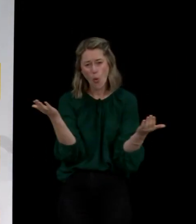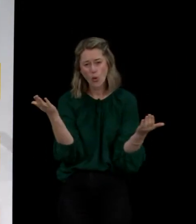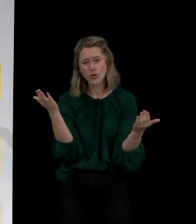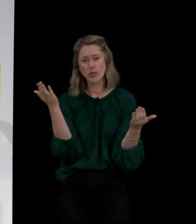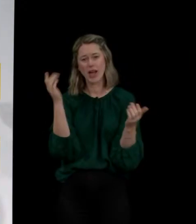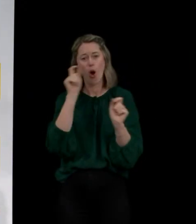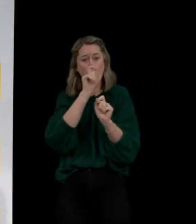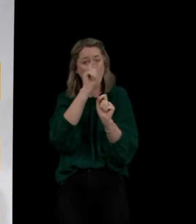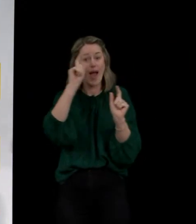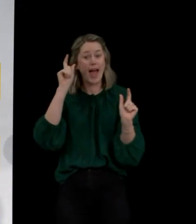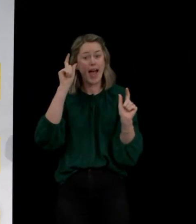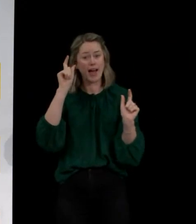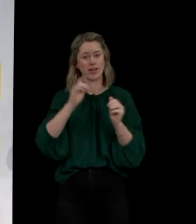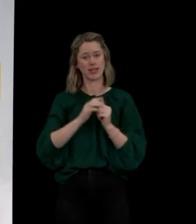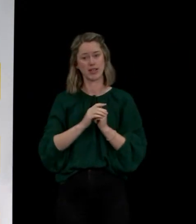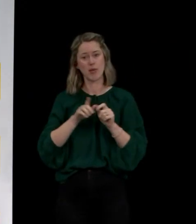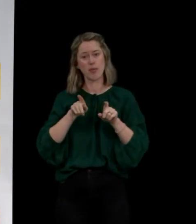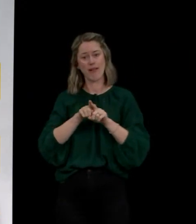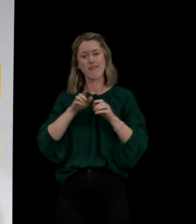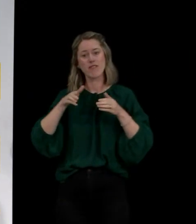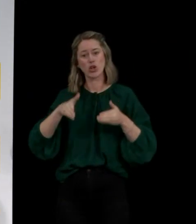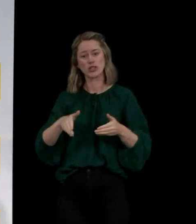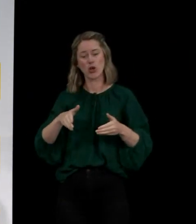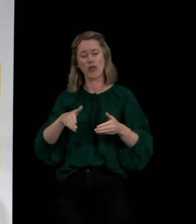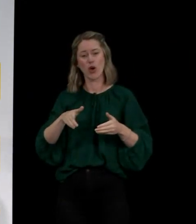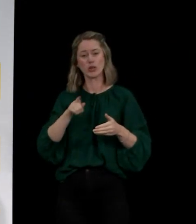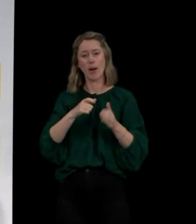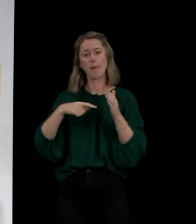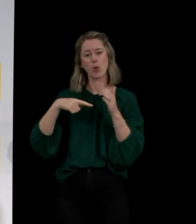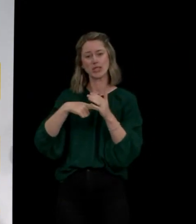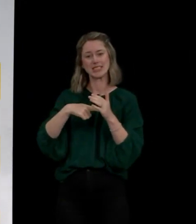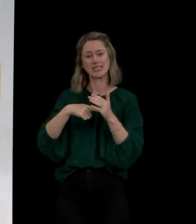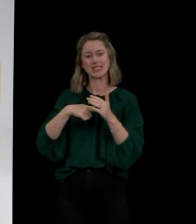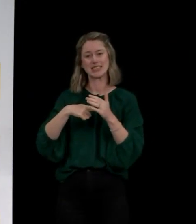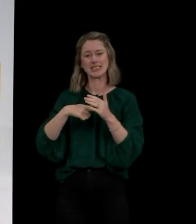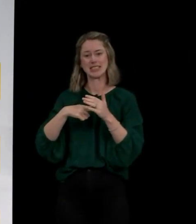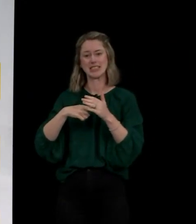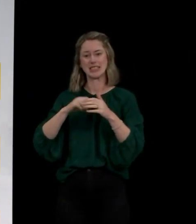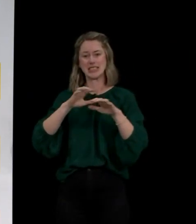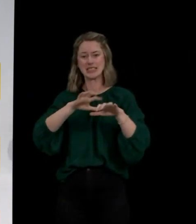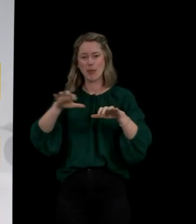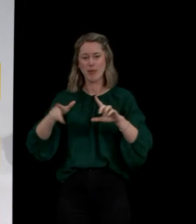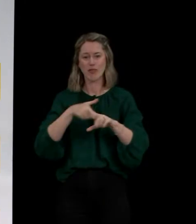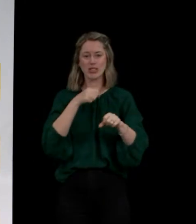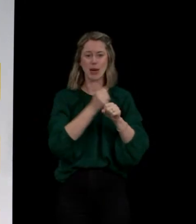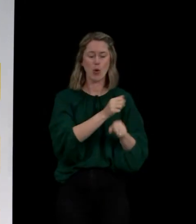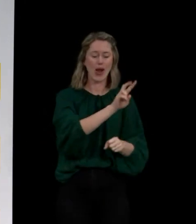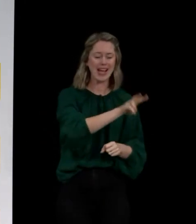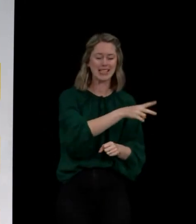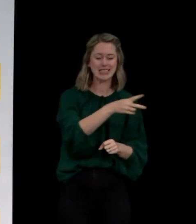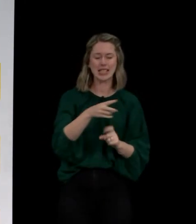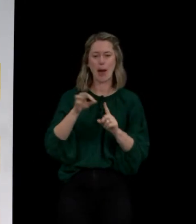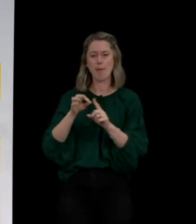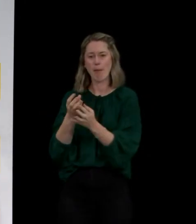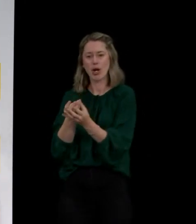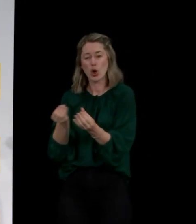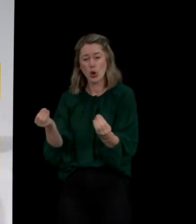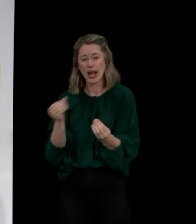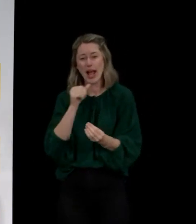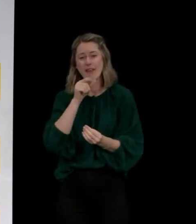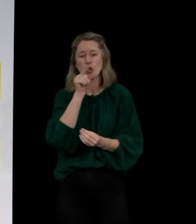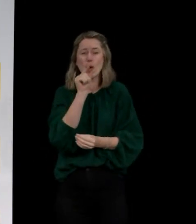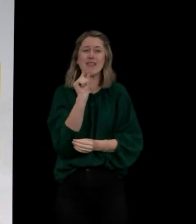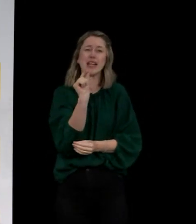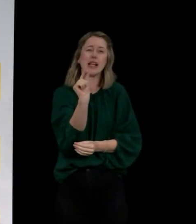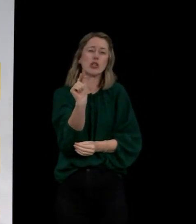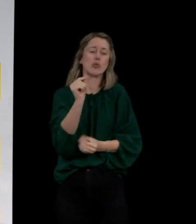particular focus on some of the new additional suburbs we've talked about today, Henderson and Papakura. We're asking people with even